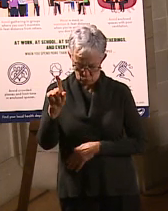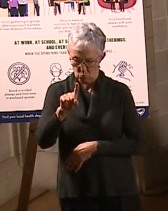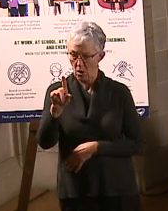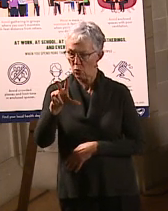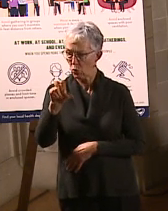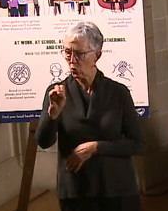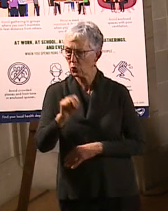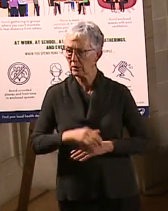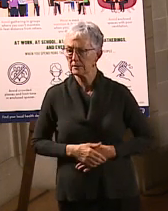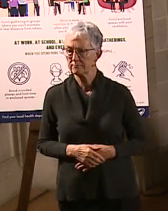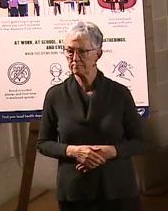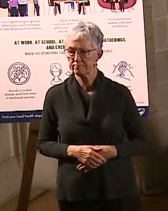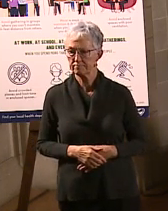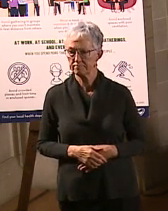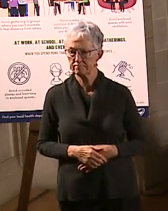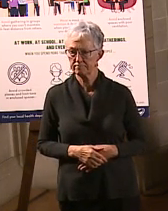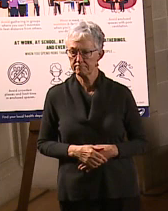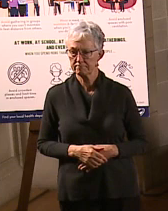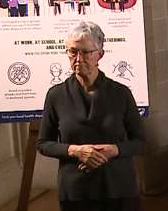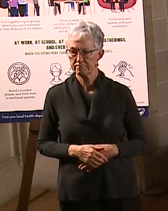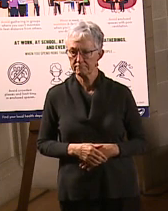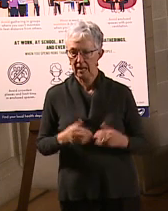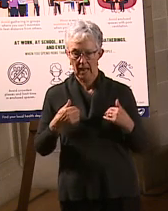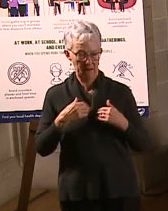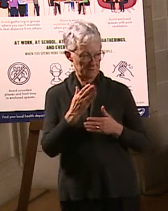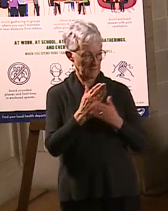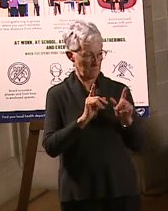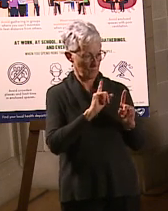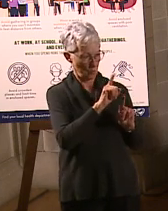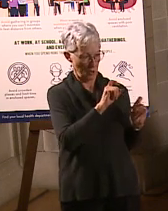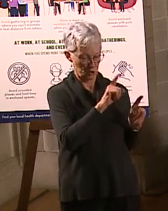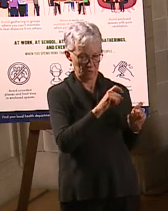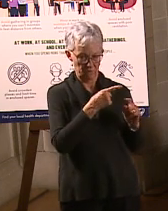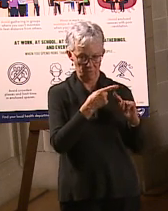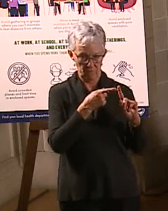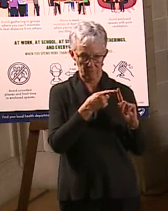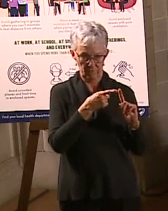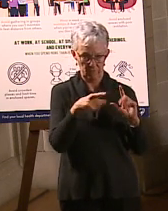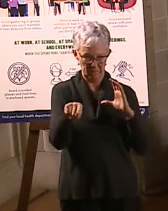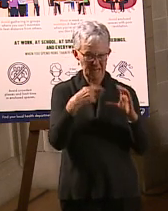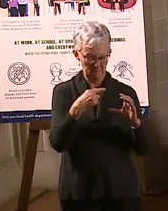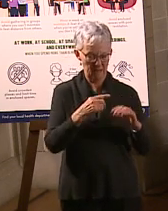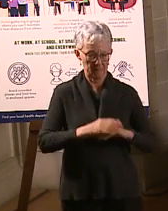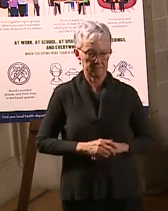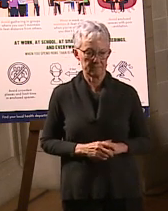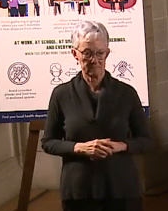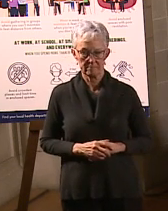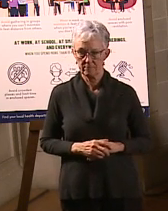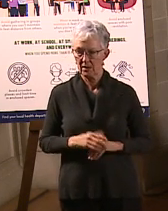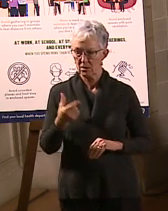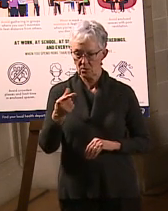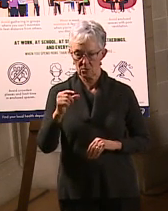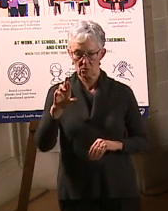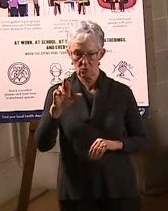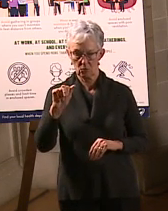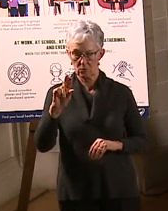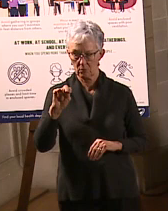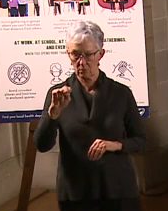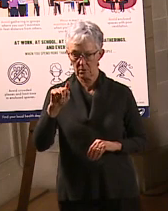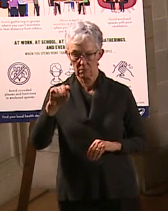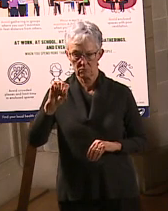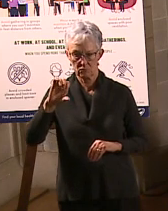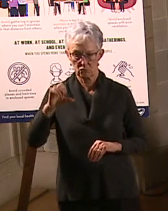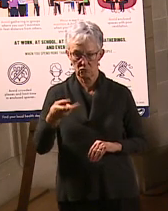that, I've got some questions that were submitted ahead of time. The first one is, several of them are from Grant Schulte from the Associated